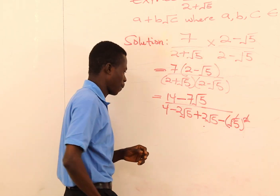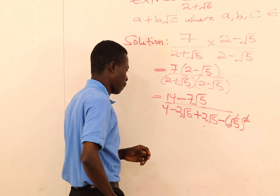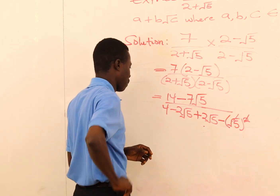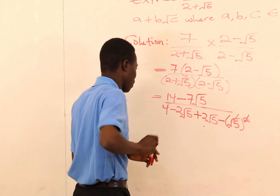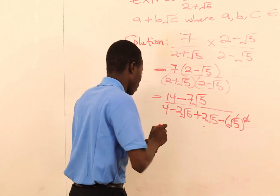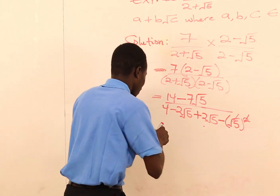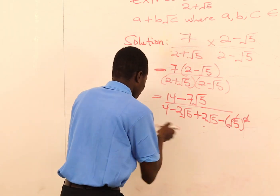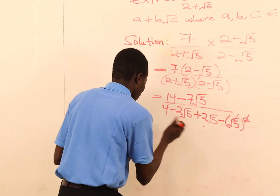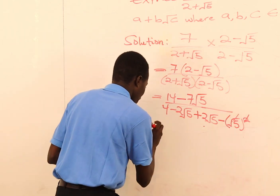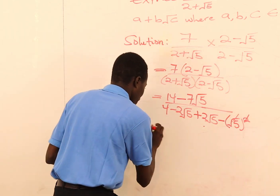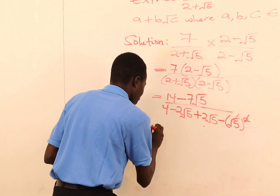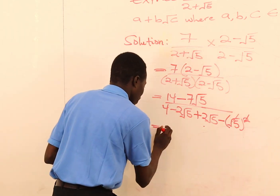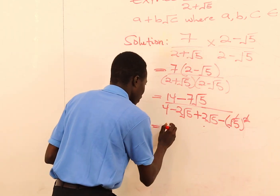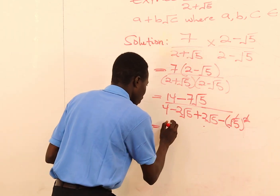So what does it become?